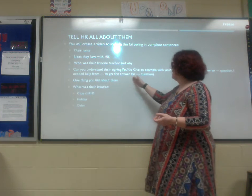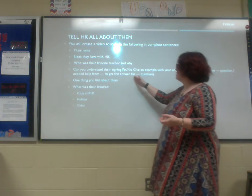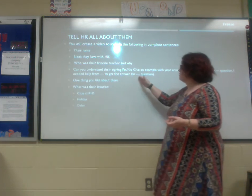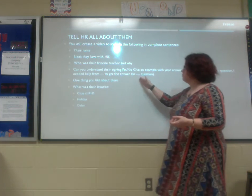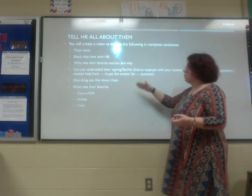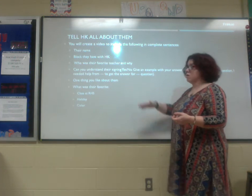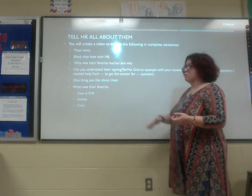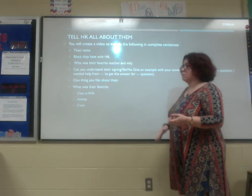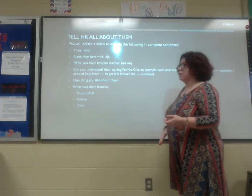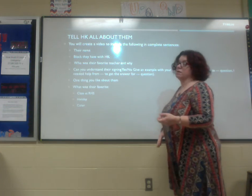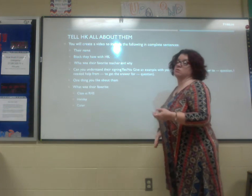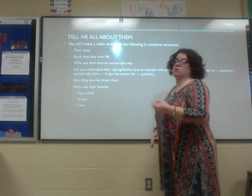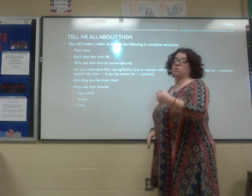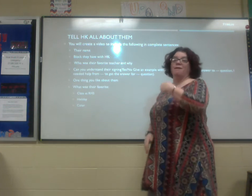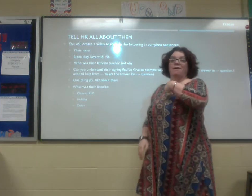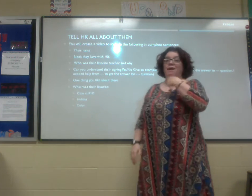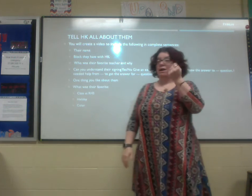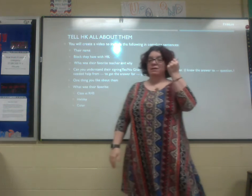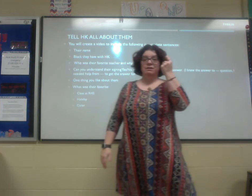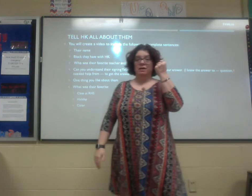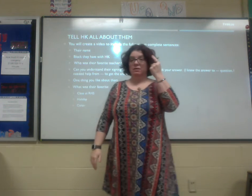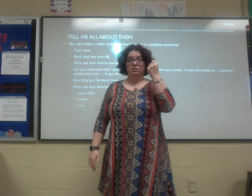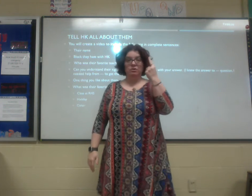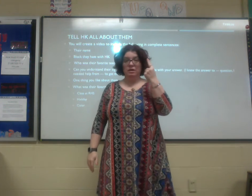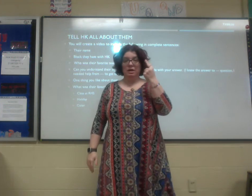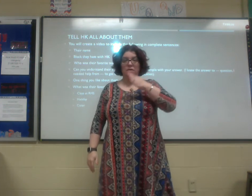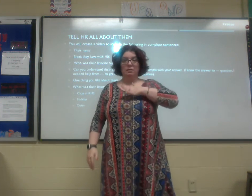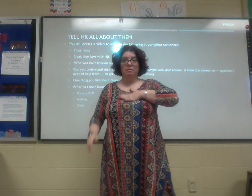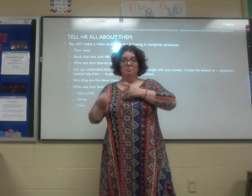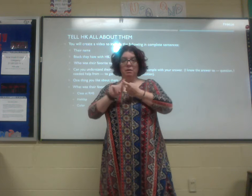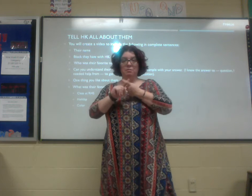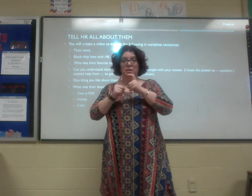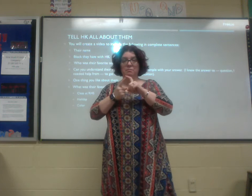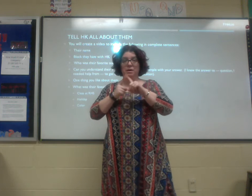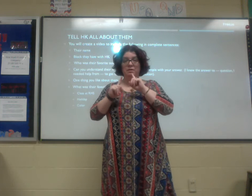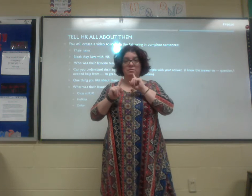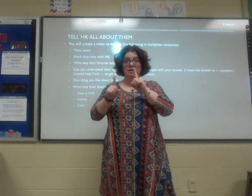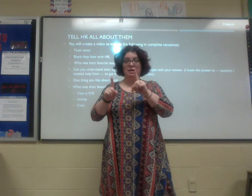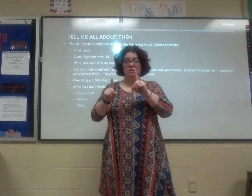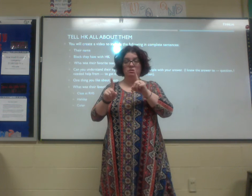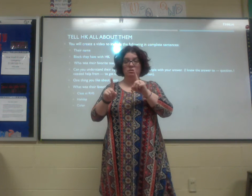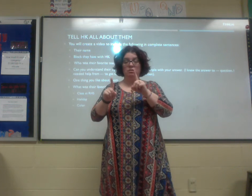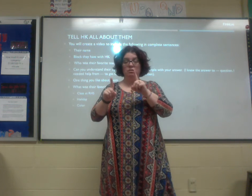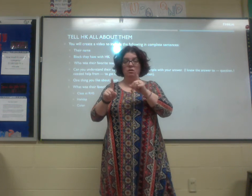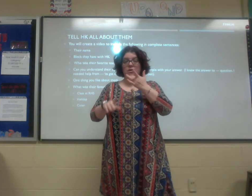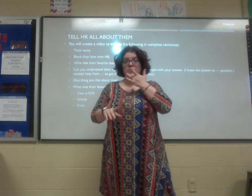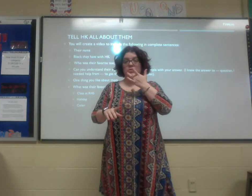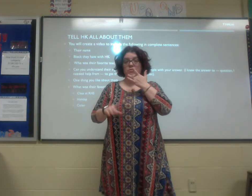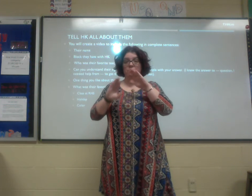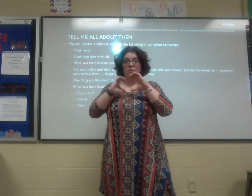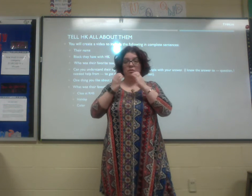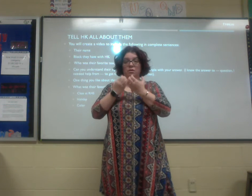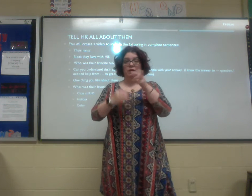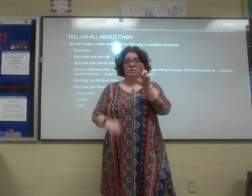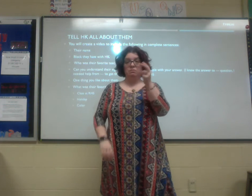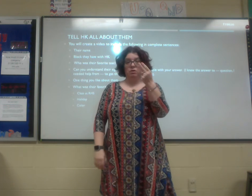answer for? Okay, so I did not understand my pen pal's answer to their favorite class at Ross